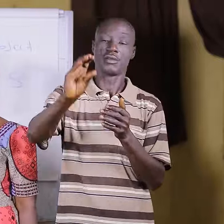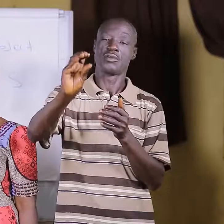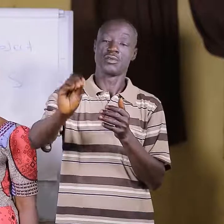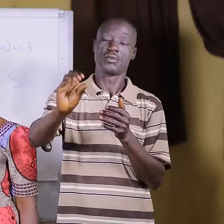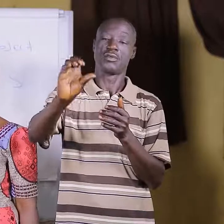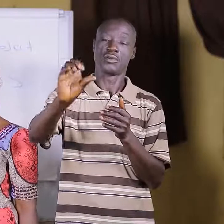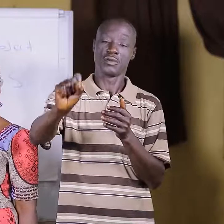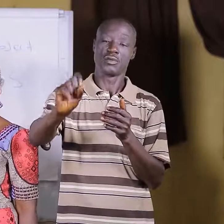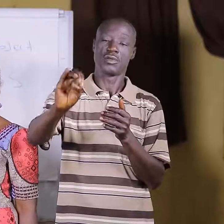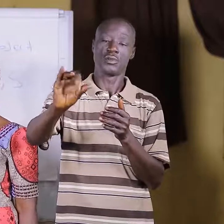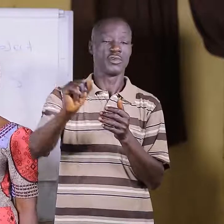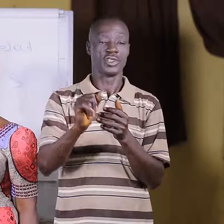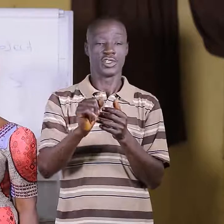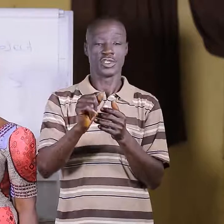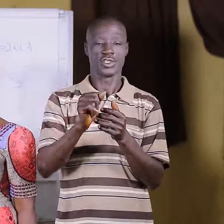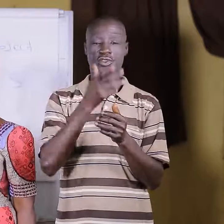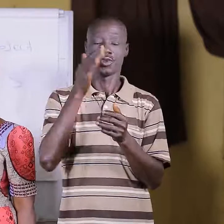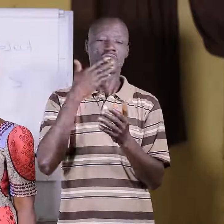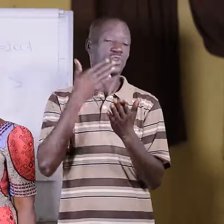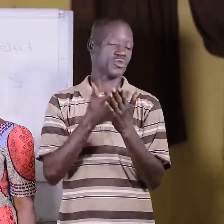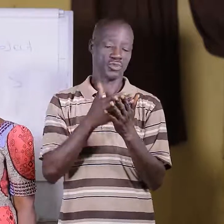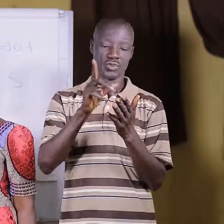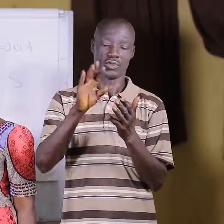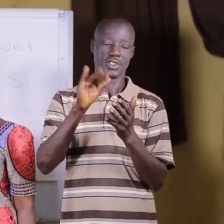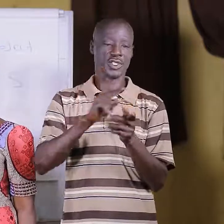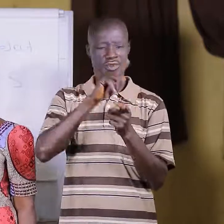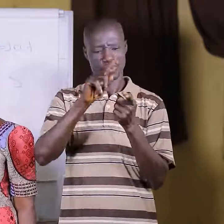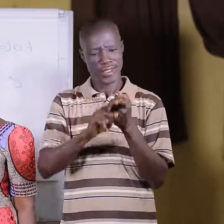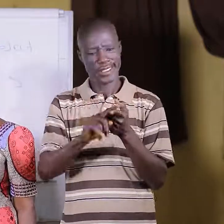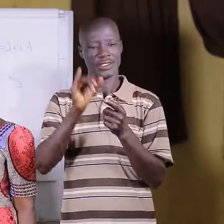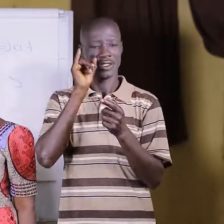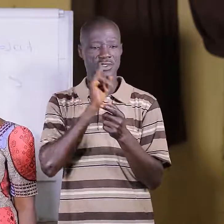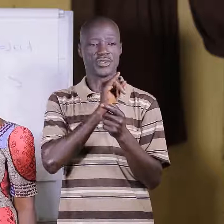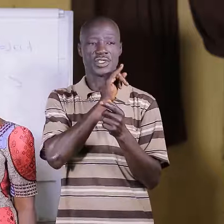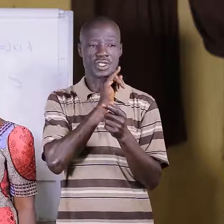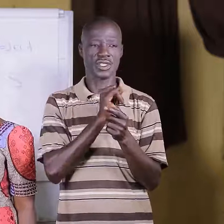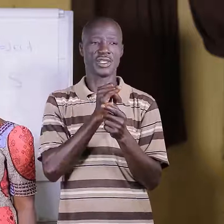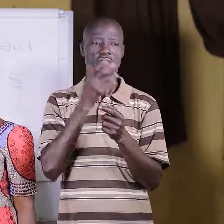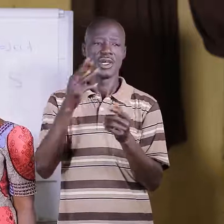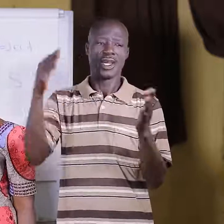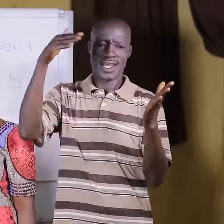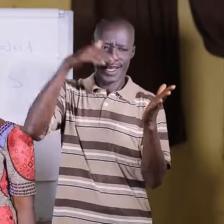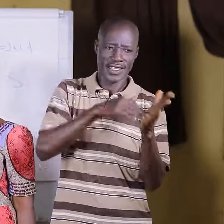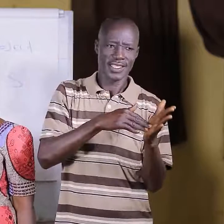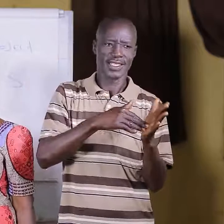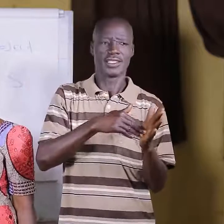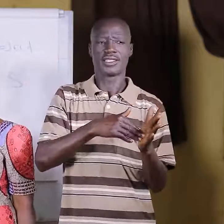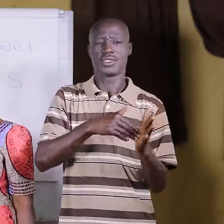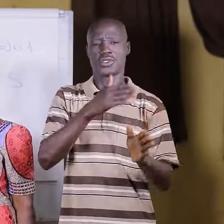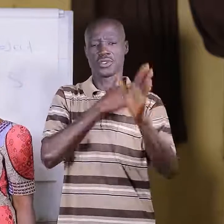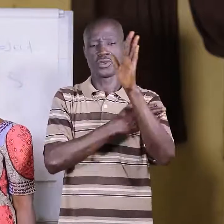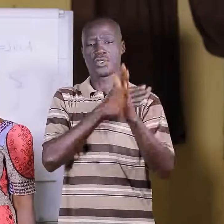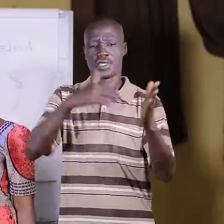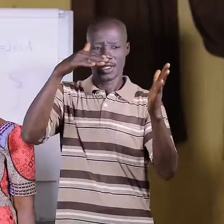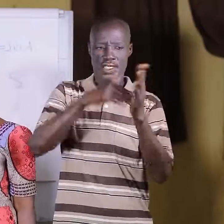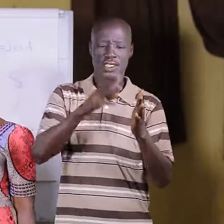were rebelling against God, rebelling against God's servant, who was Moses and Aaron and other